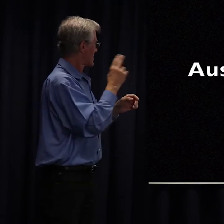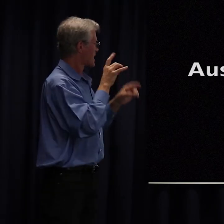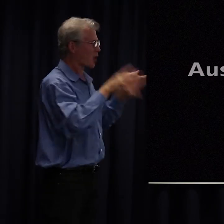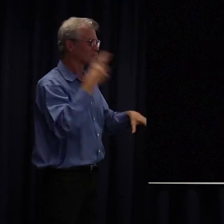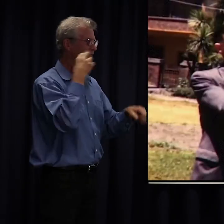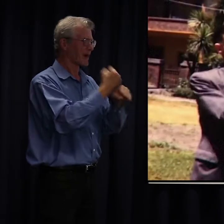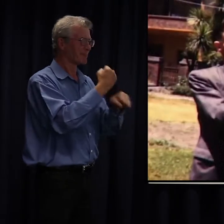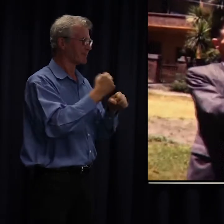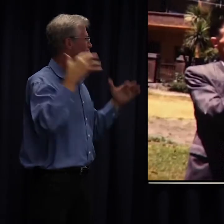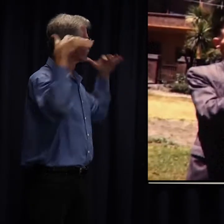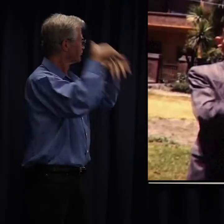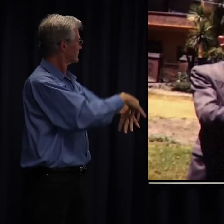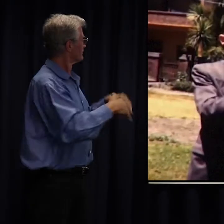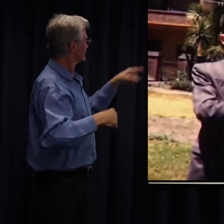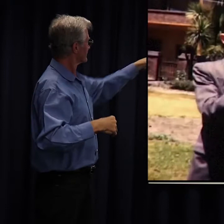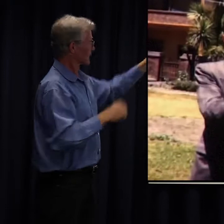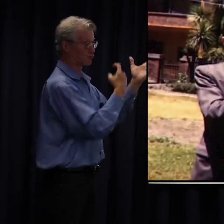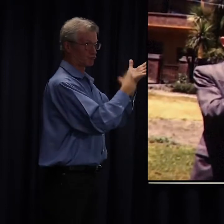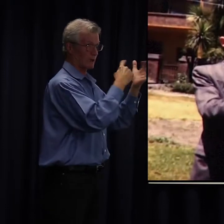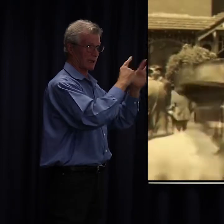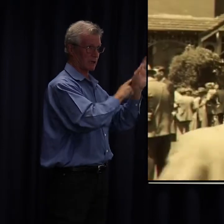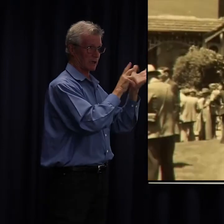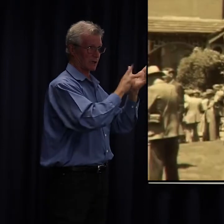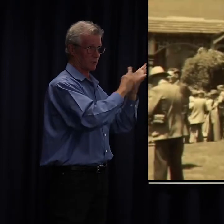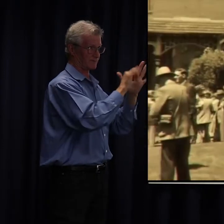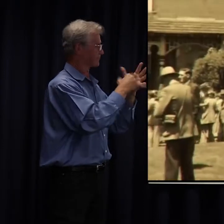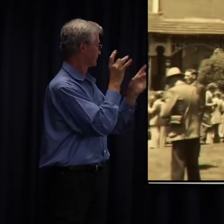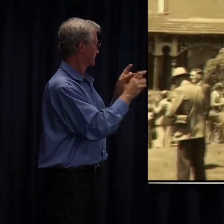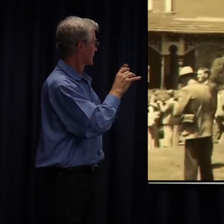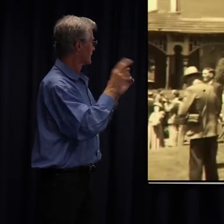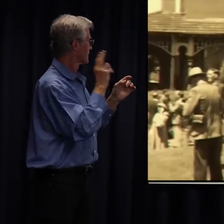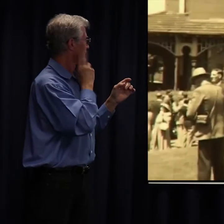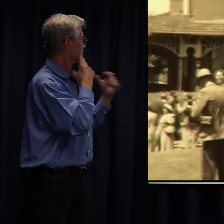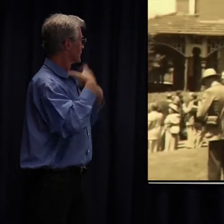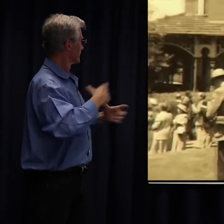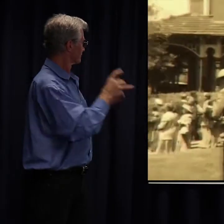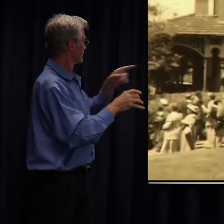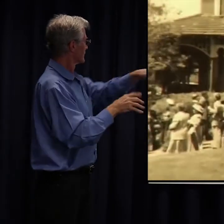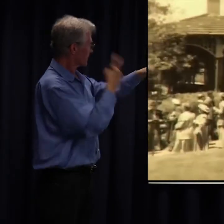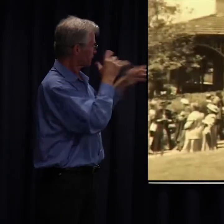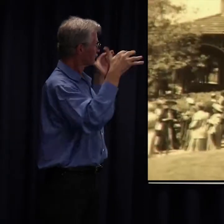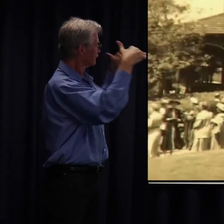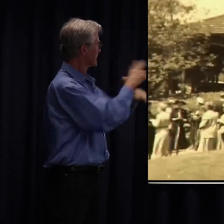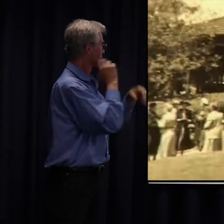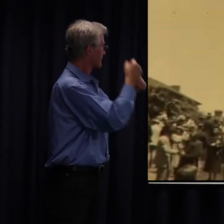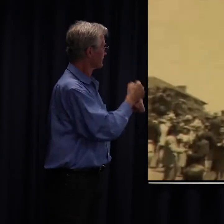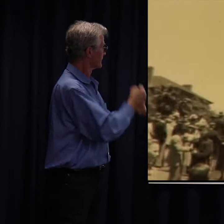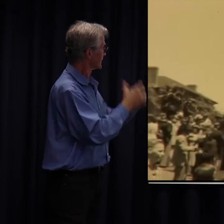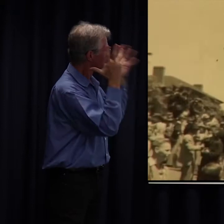Then after that, we would have the Australian Deaf Games, and that's Mr. Reynolds again. He is a deaf welfare officer. What